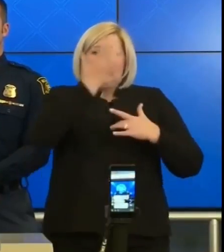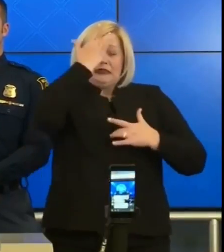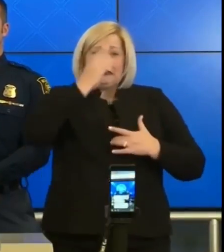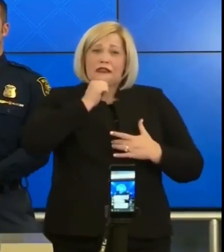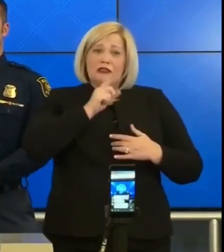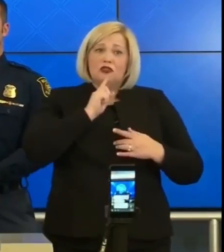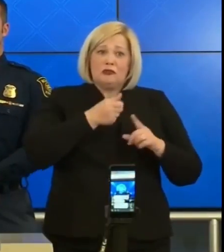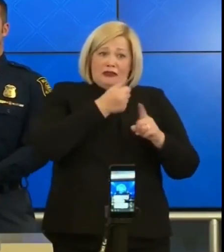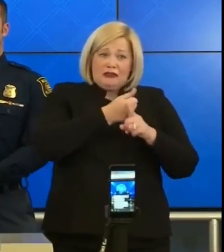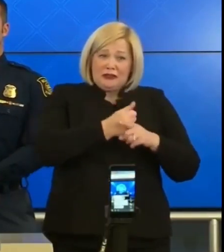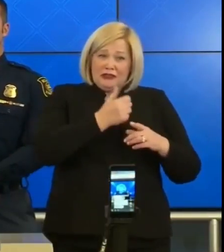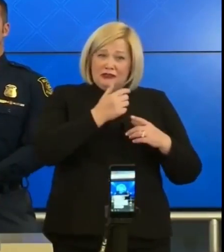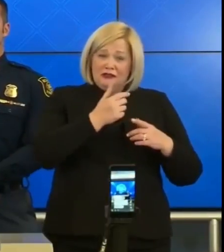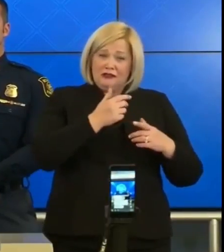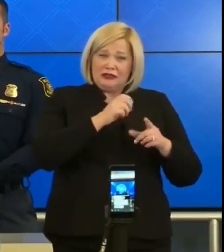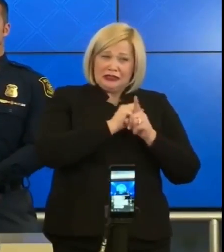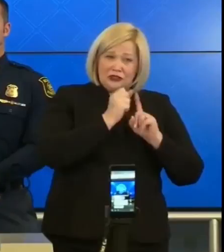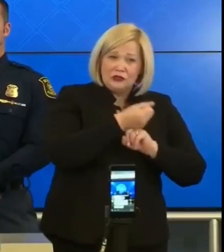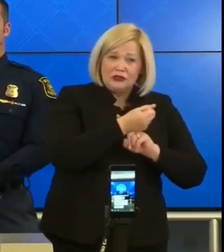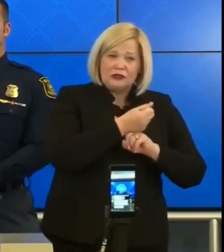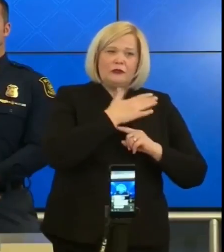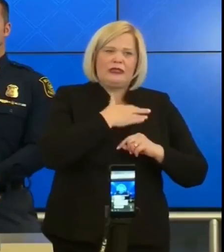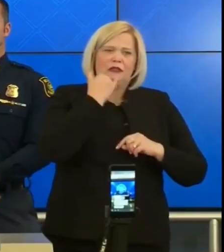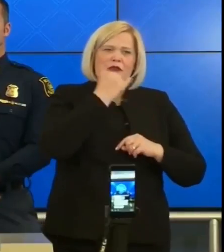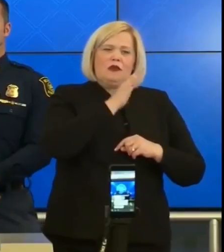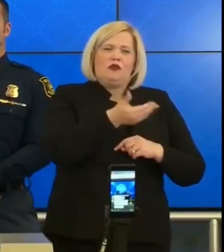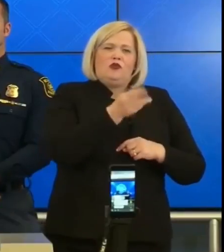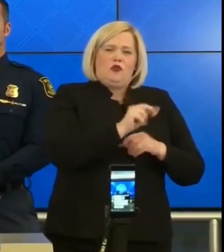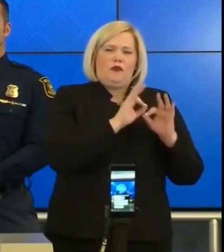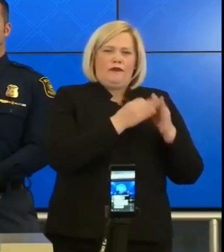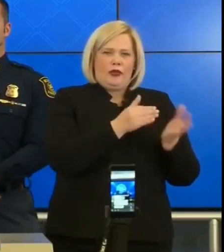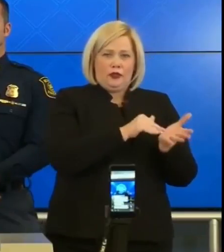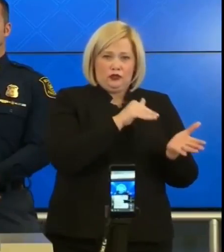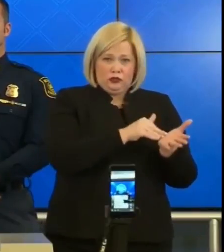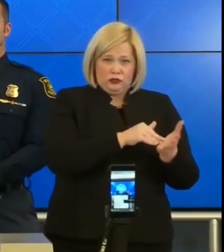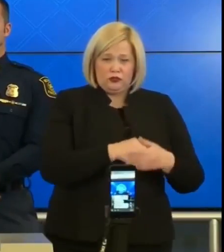health, they should still call their own personal medical provider.